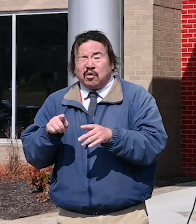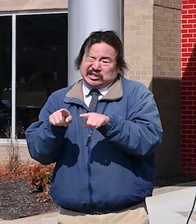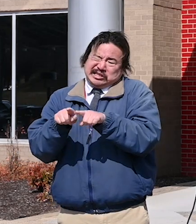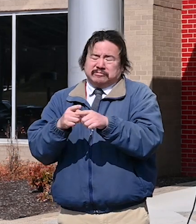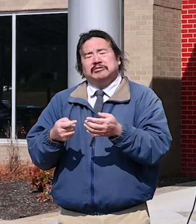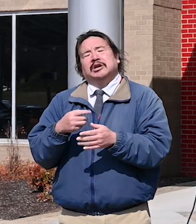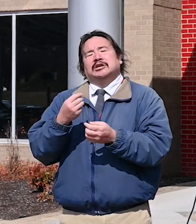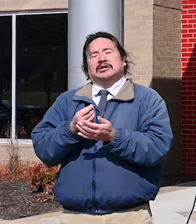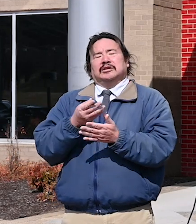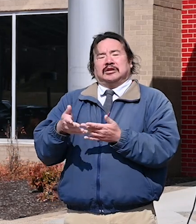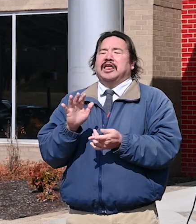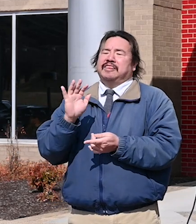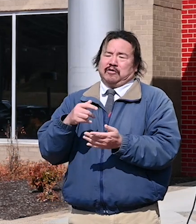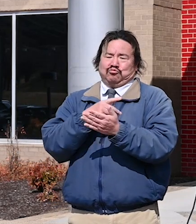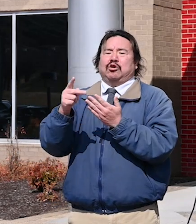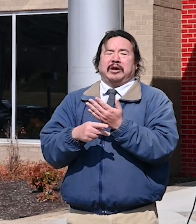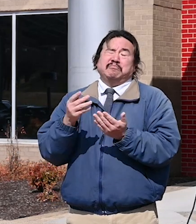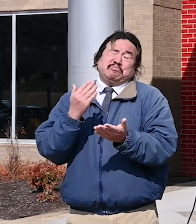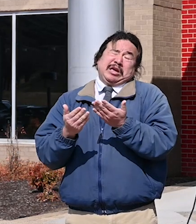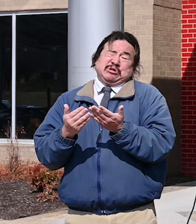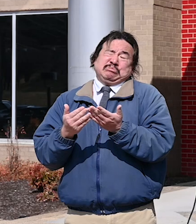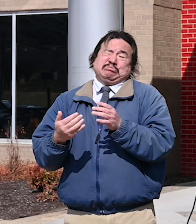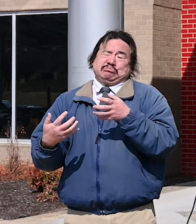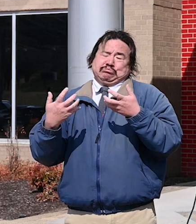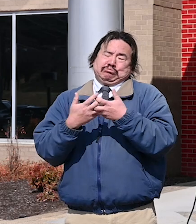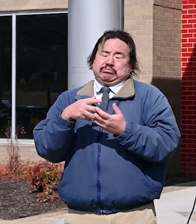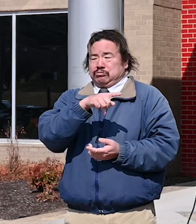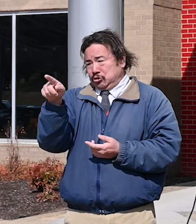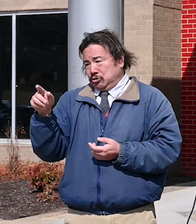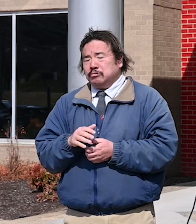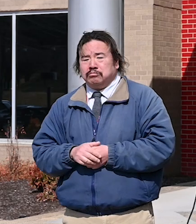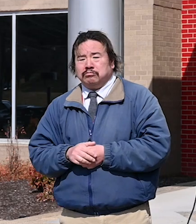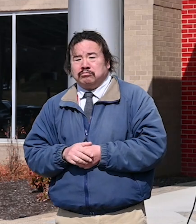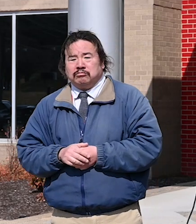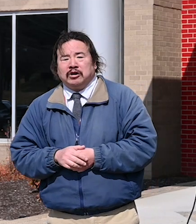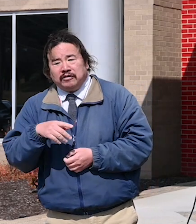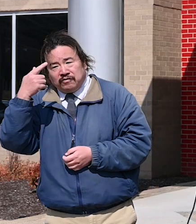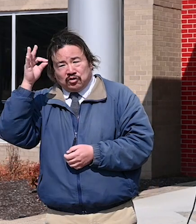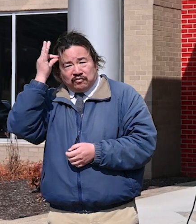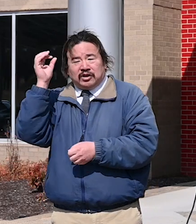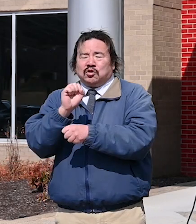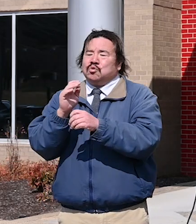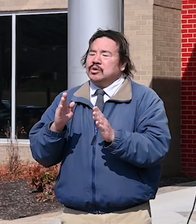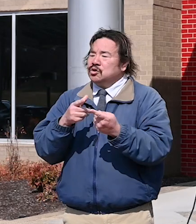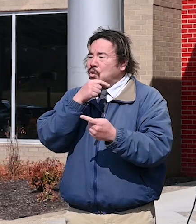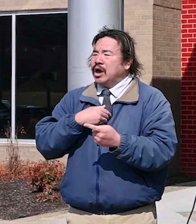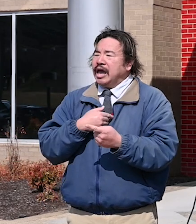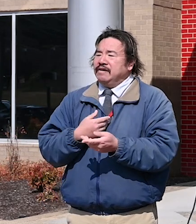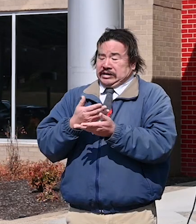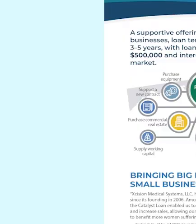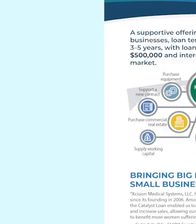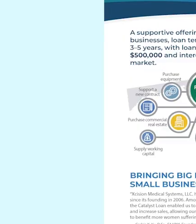similar expenses, this program might be just for you. For federal workers who may have an